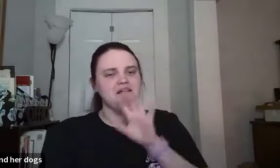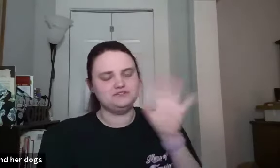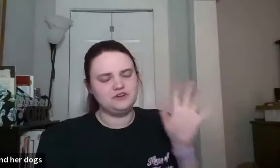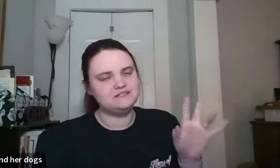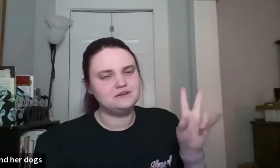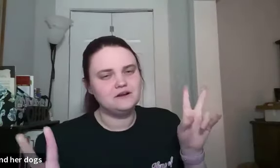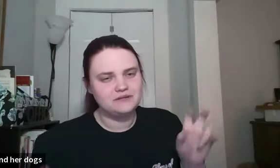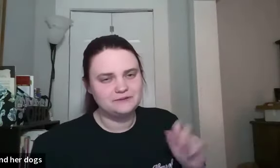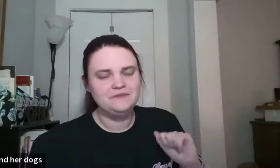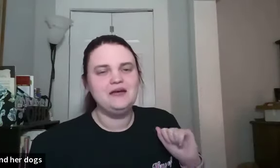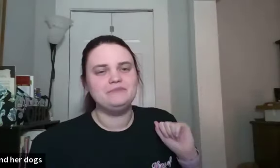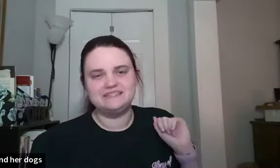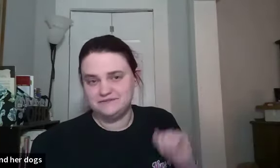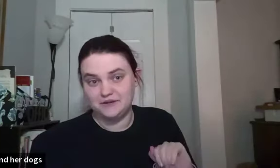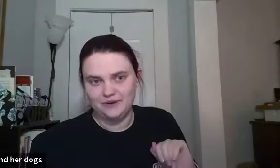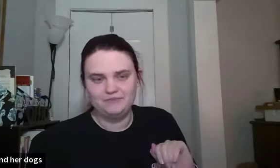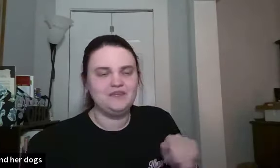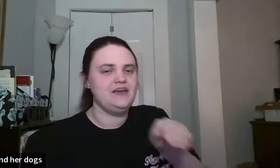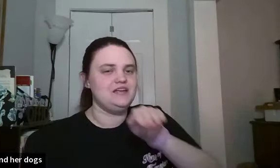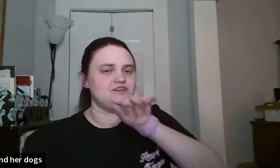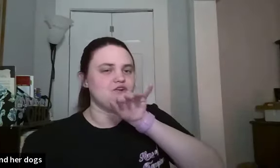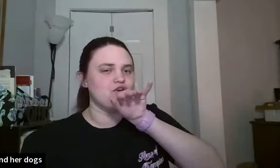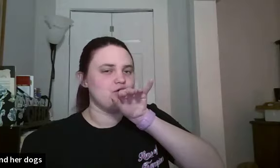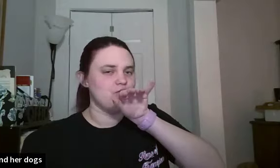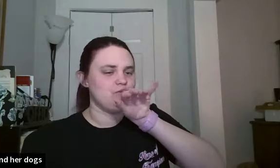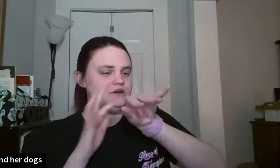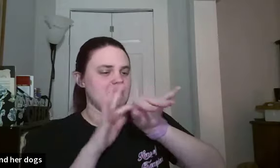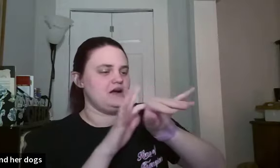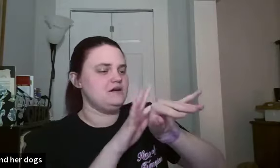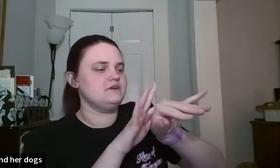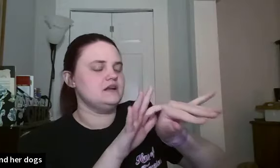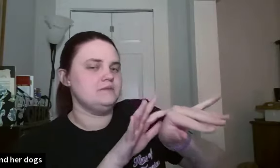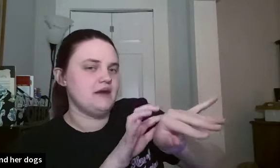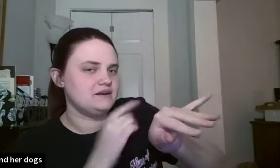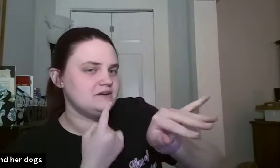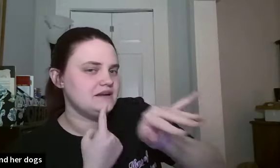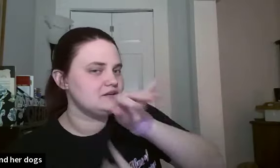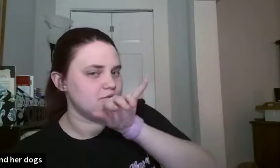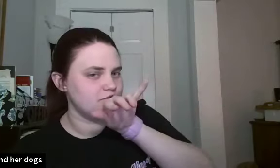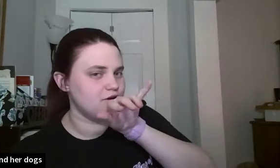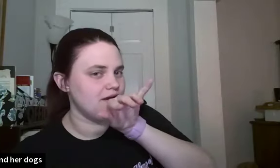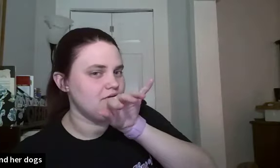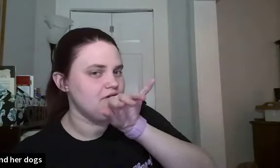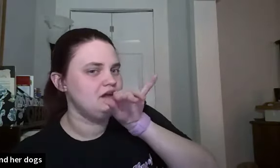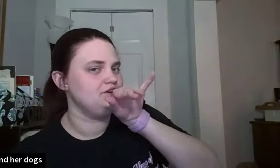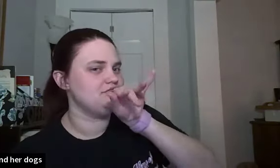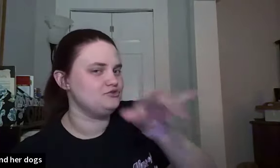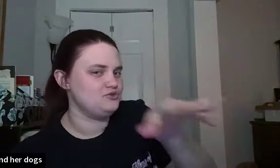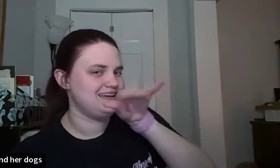know dragons are not real, but it's a fun one. And you're going to have kind of the back of your hand go in front of your mouth, and you're going to go